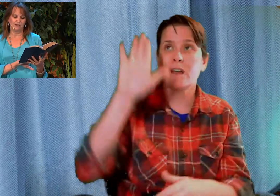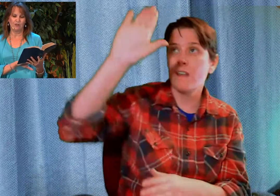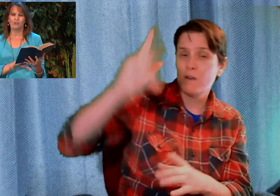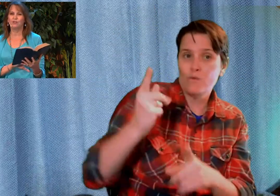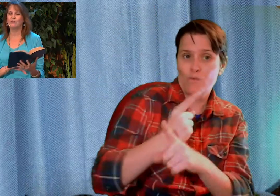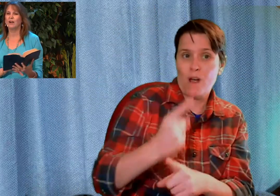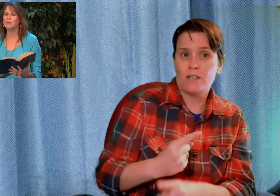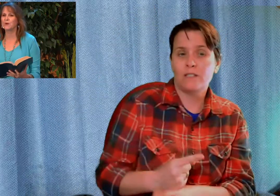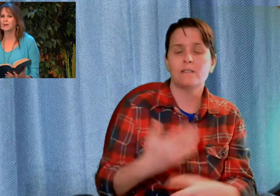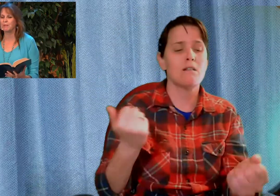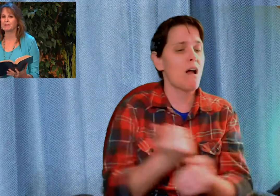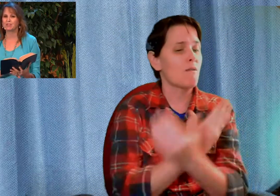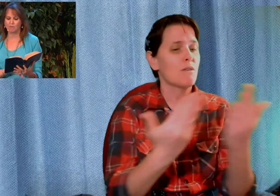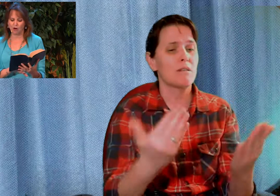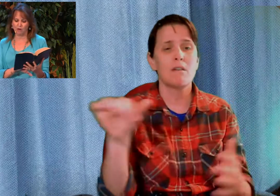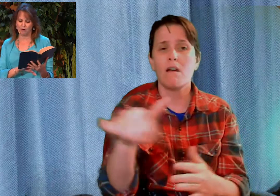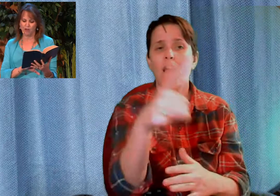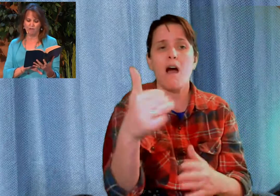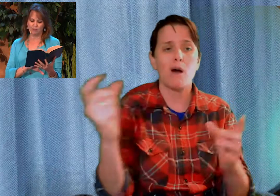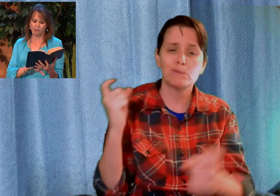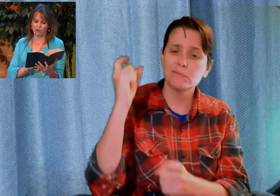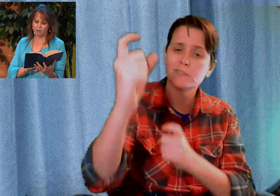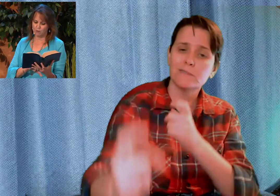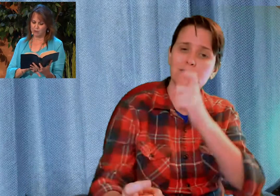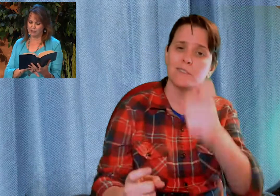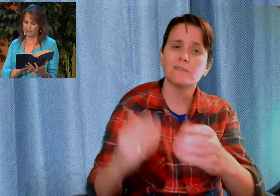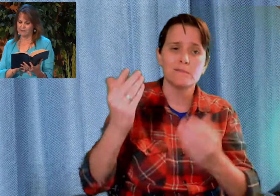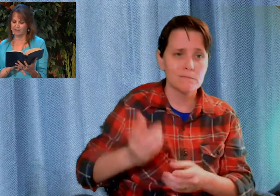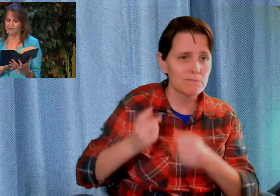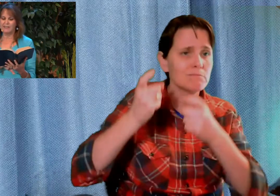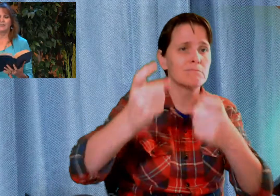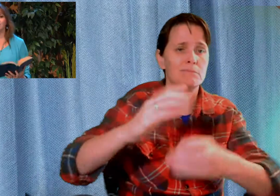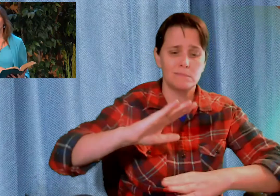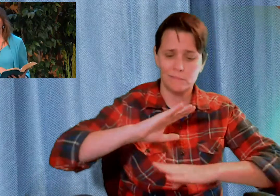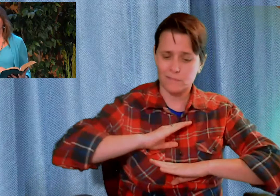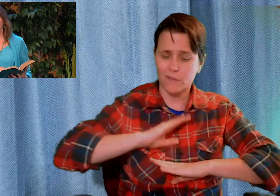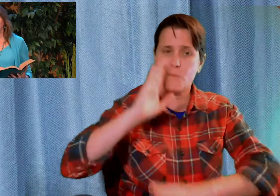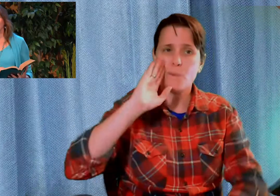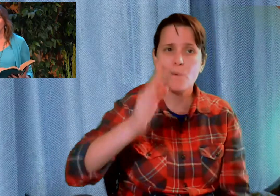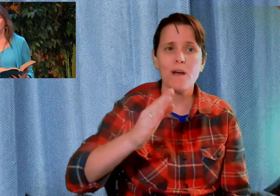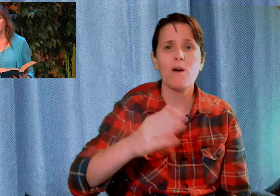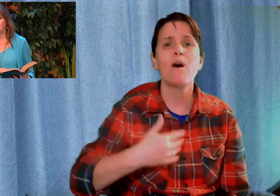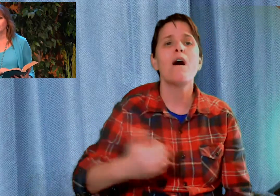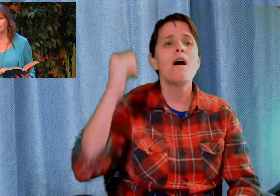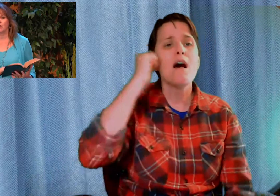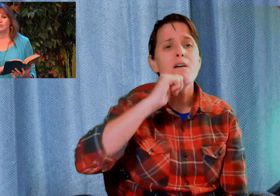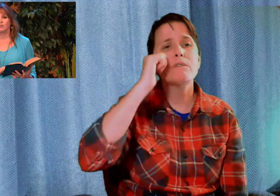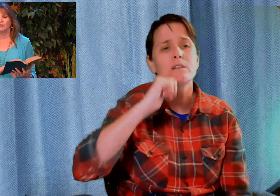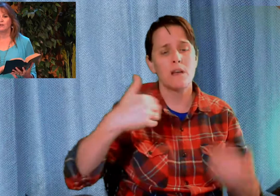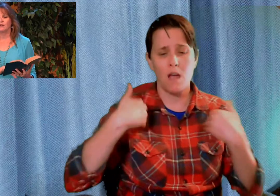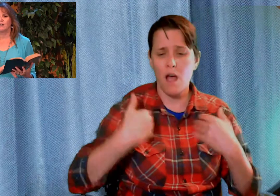you as well. Do not worry about tomorrow, for tomorrow will worry about itself. Each day has enough trouble of its